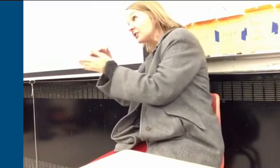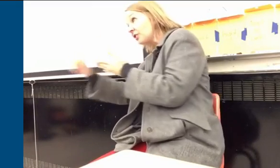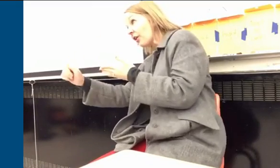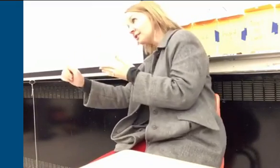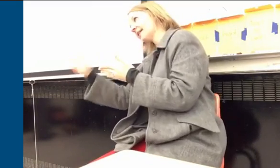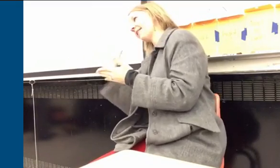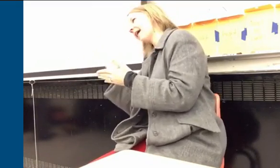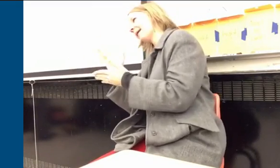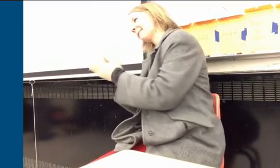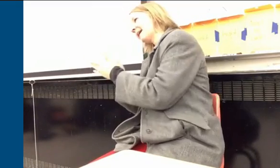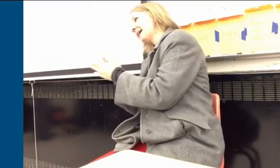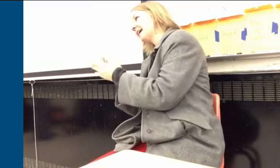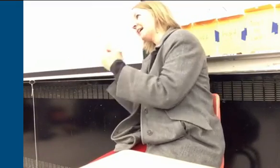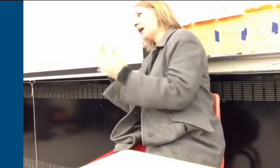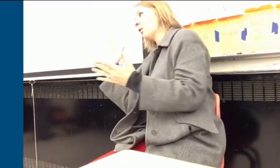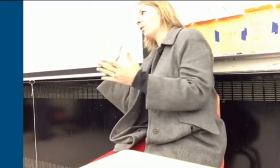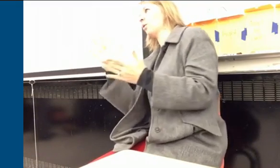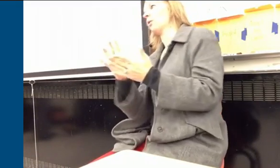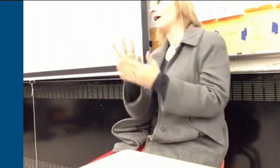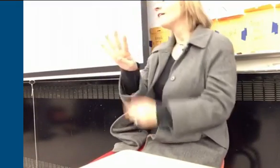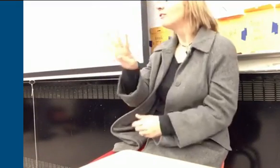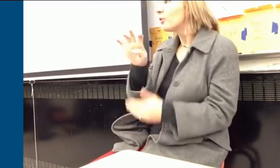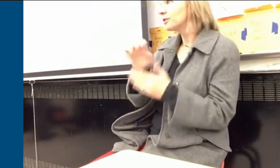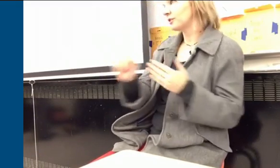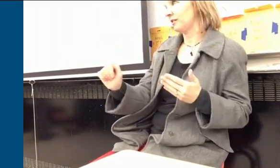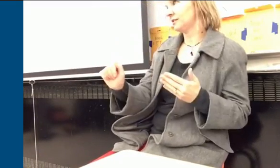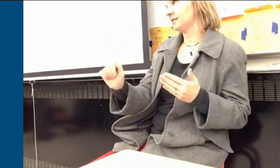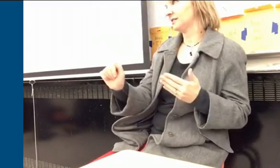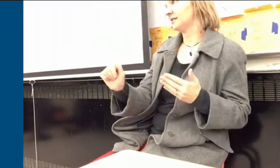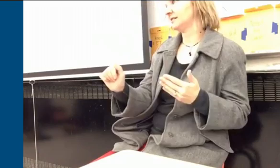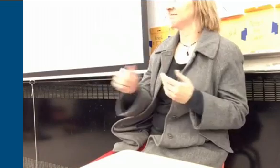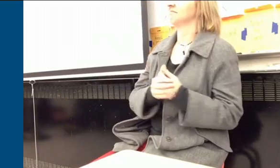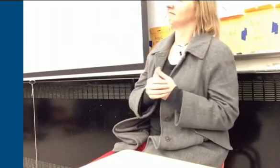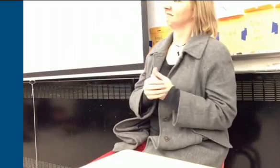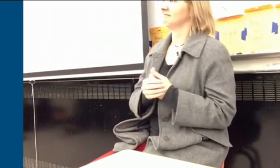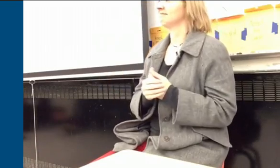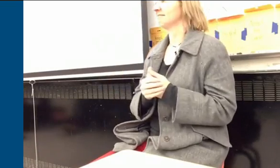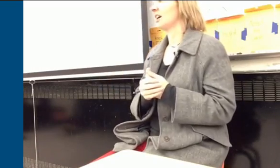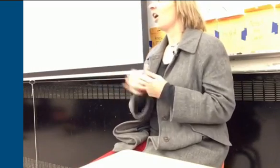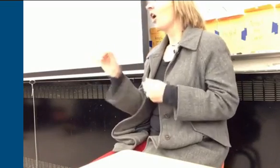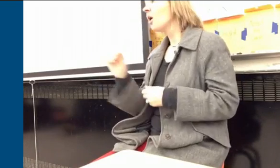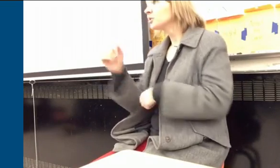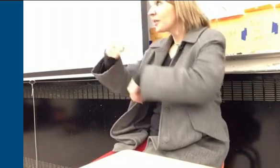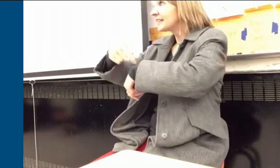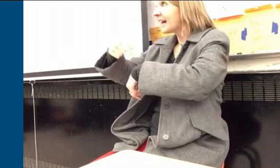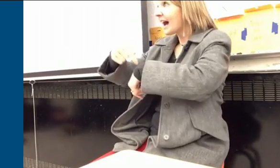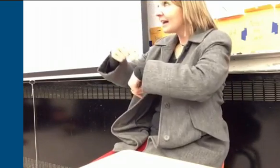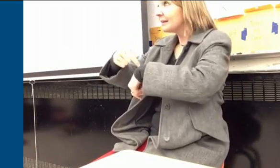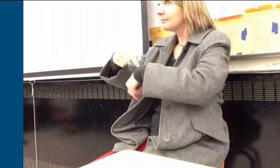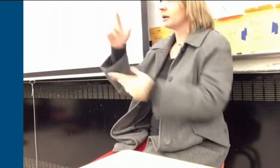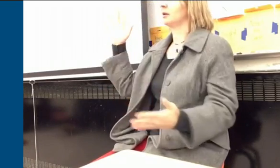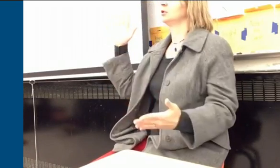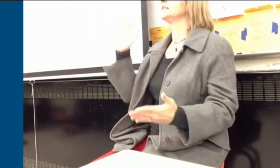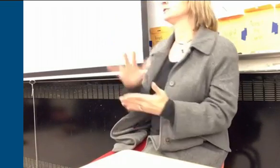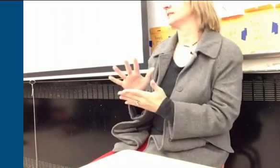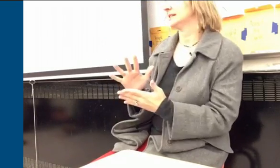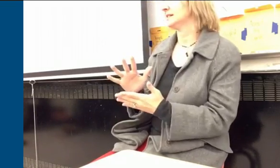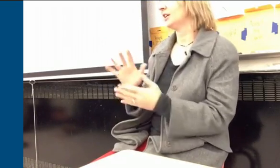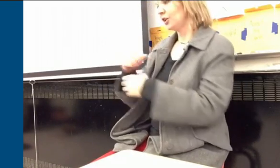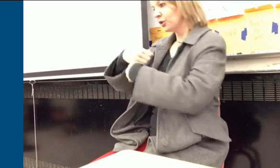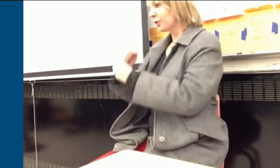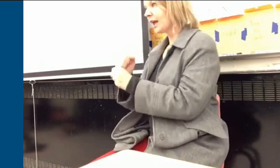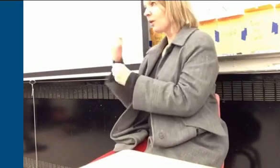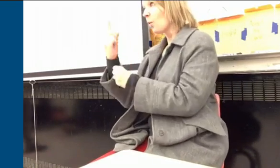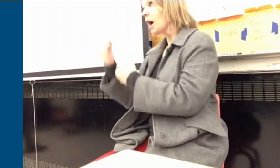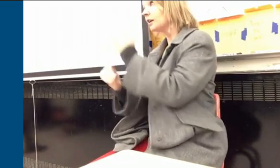then's money, down all the way to $400 a car. Also, the amount of time decreases that you can be able to create